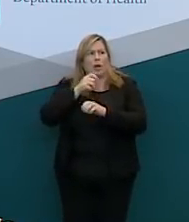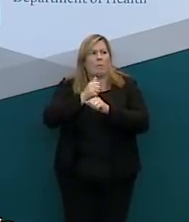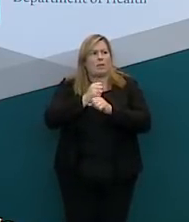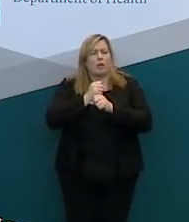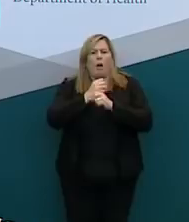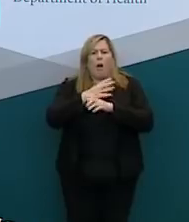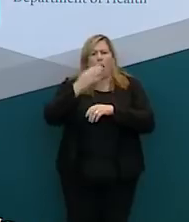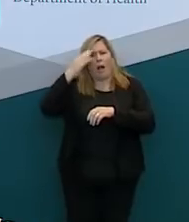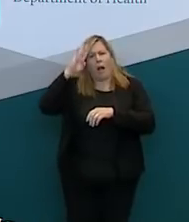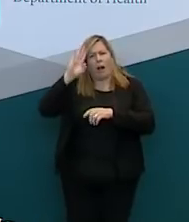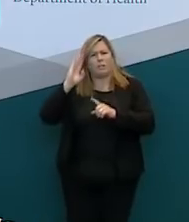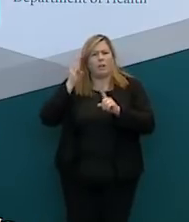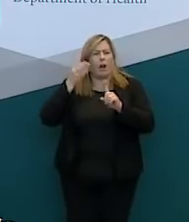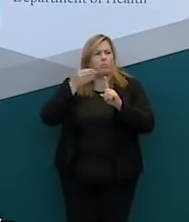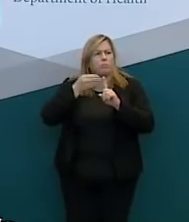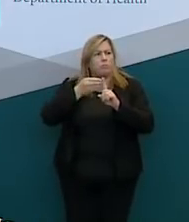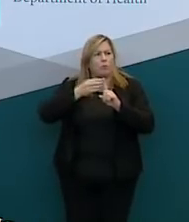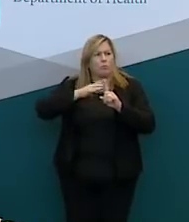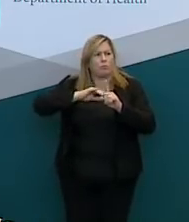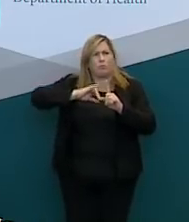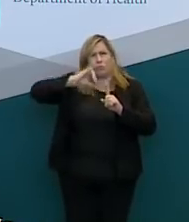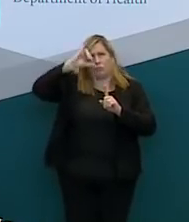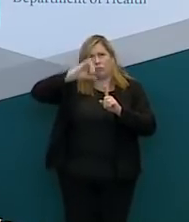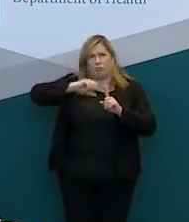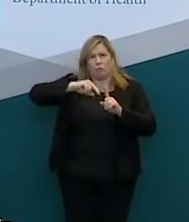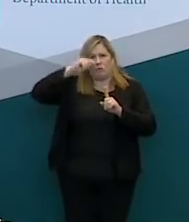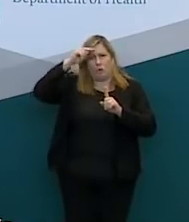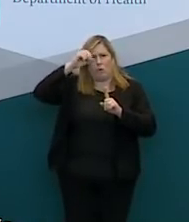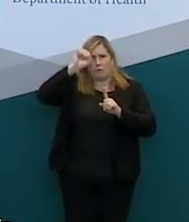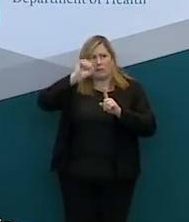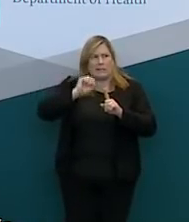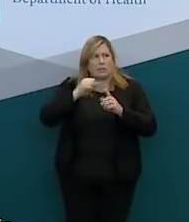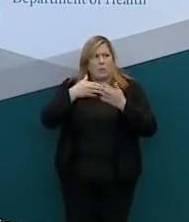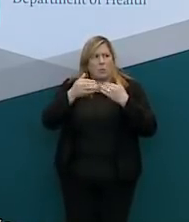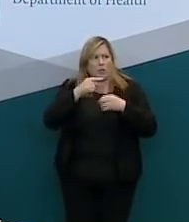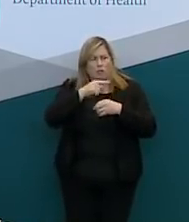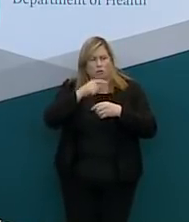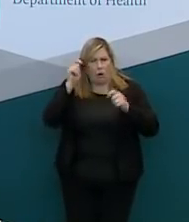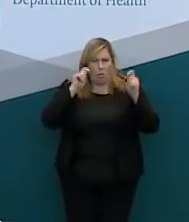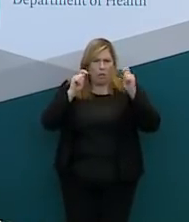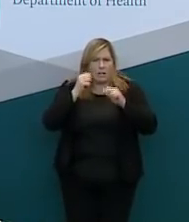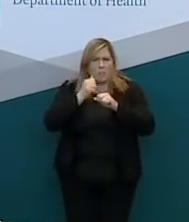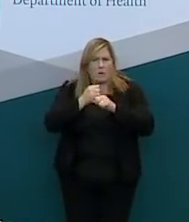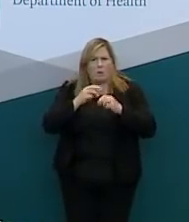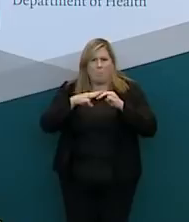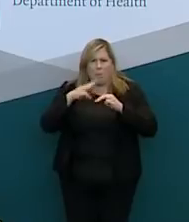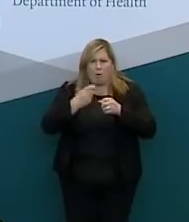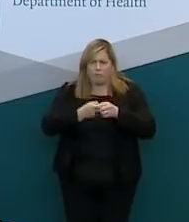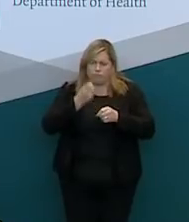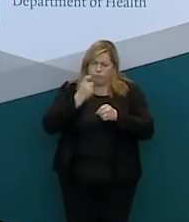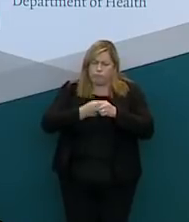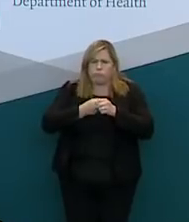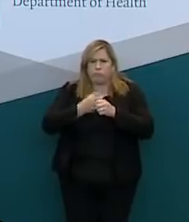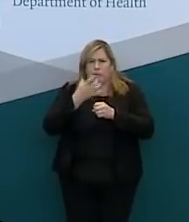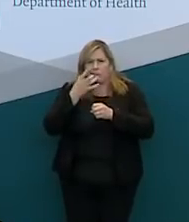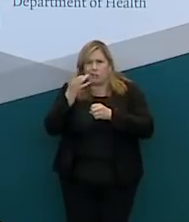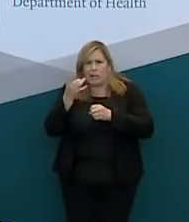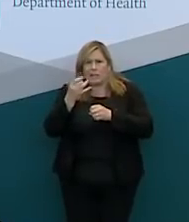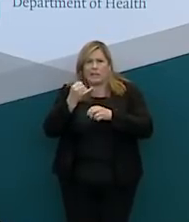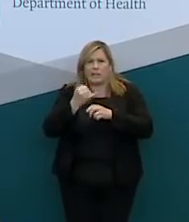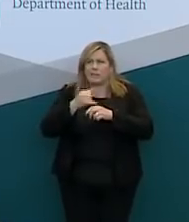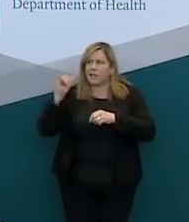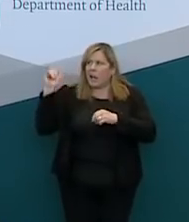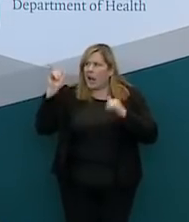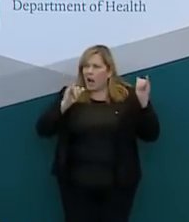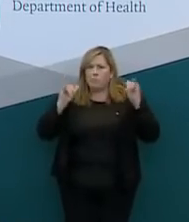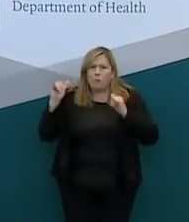opinion. What are your thoughts on more stringent checking at airports and border points with the